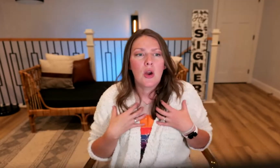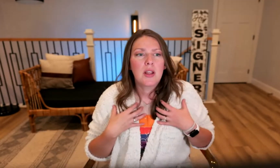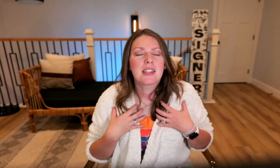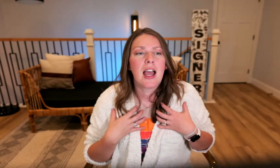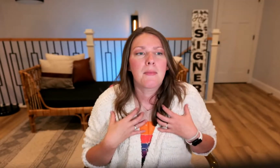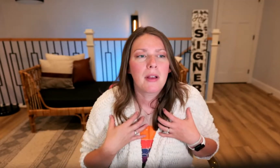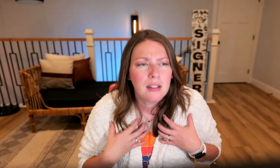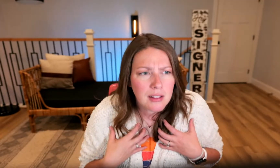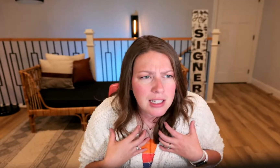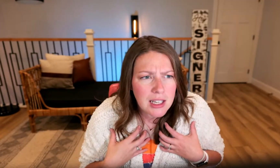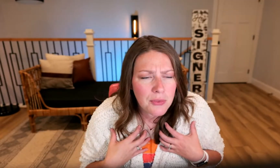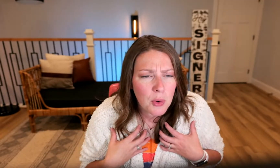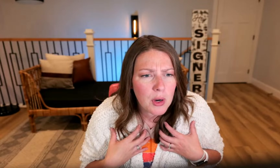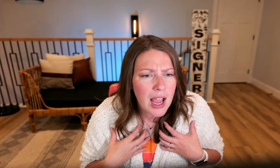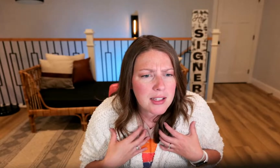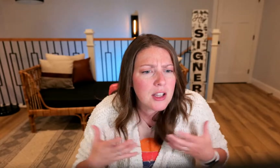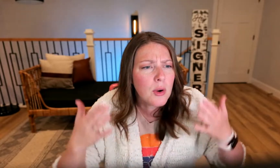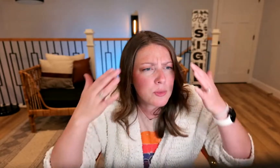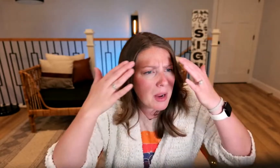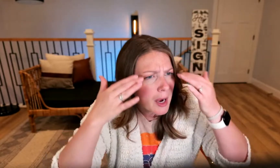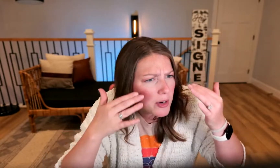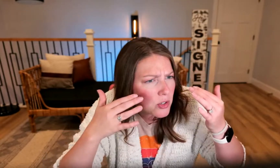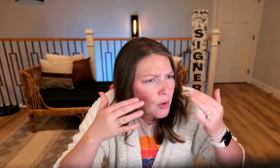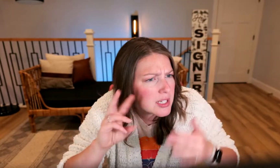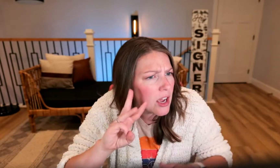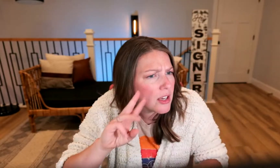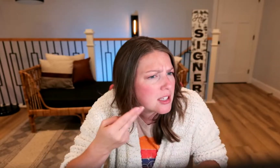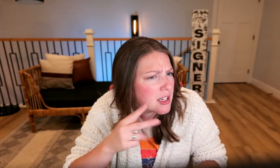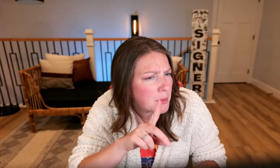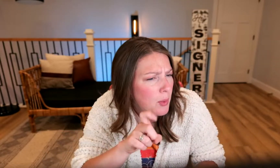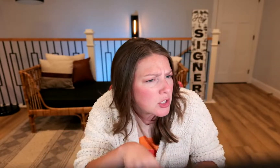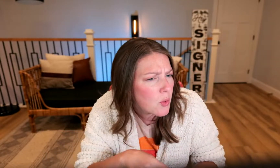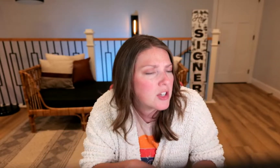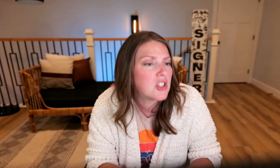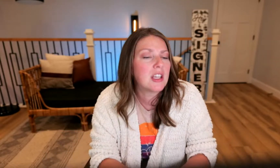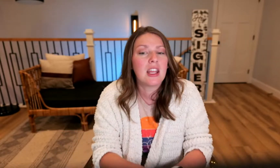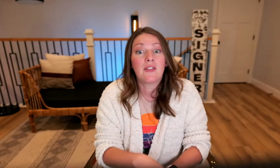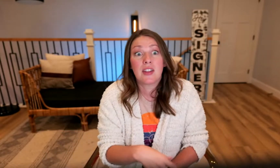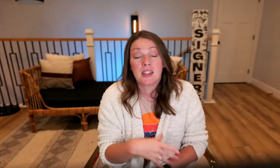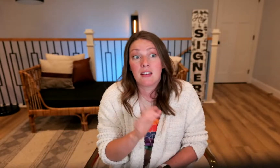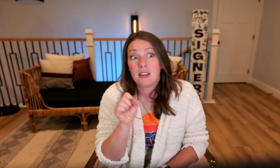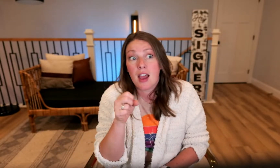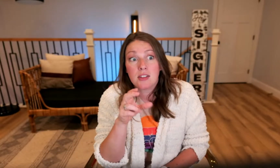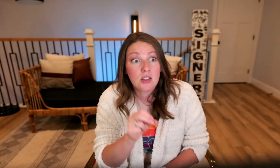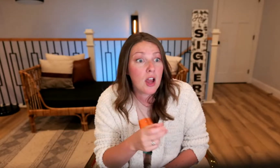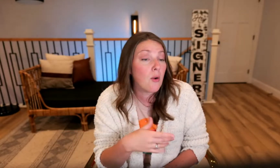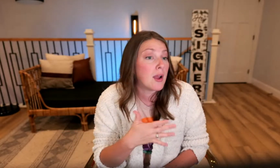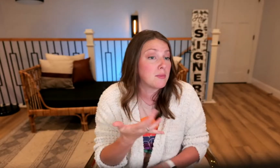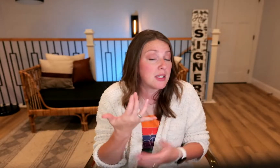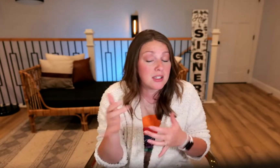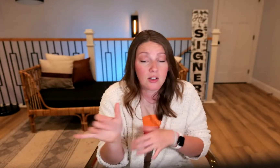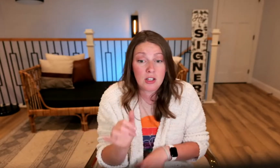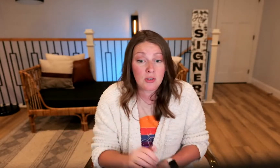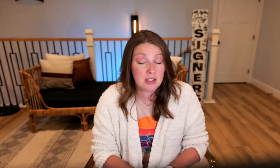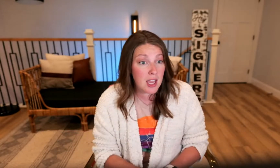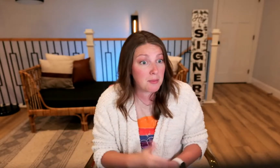notice I'm leaning forward, asking a question. My eyebrows are going down because it's a WH question. If it's a yes, no, I'm still gonna do the same